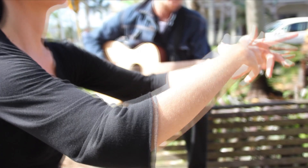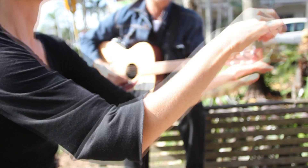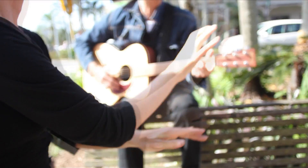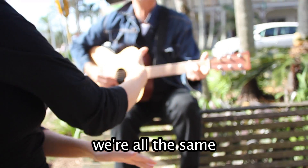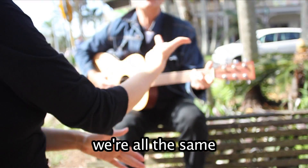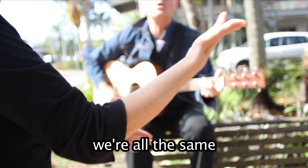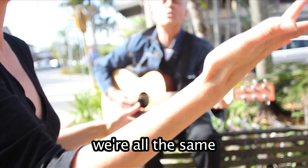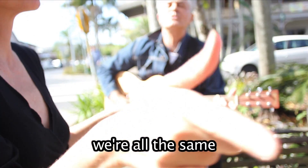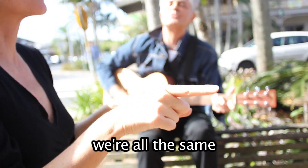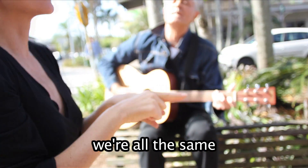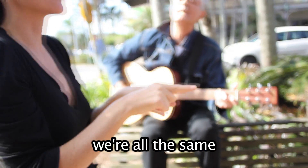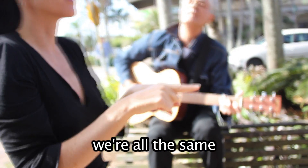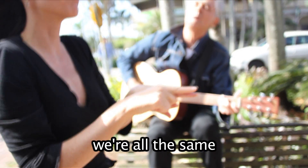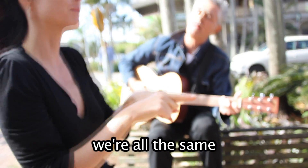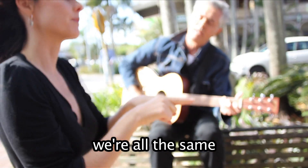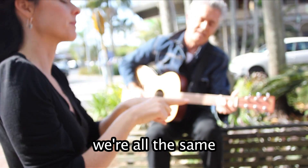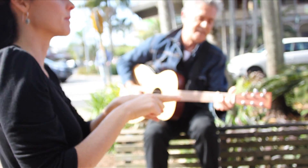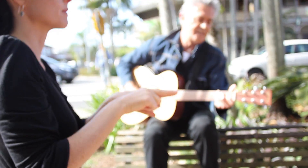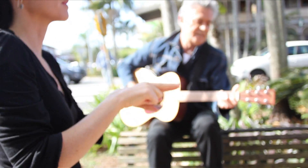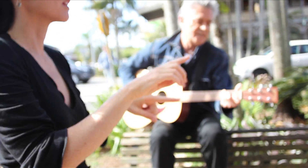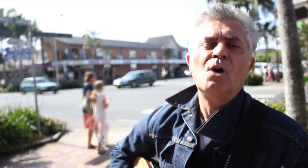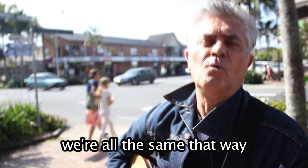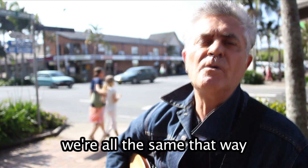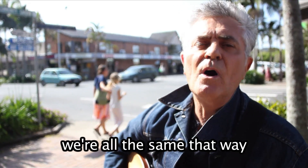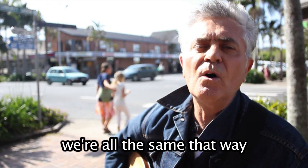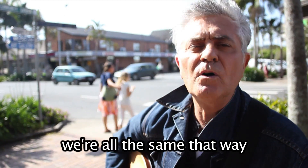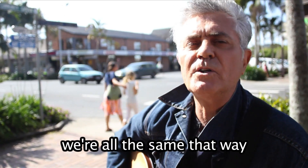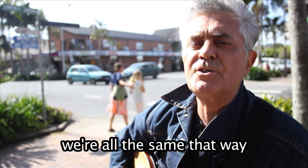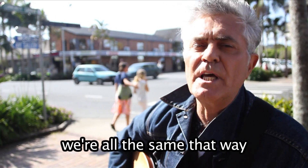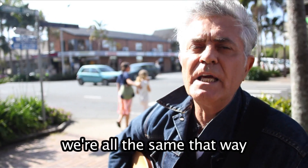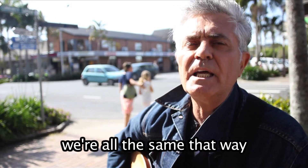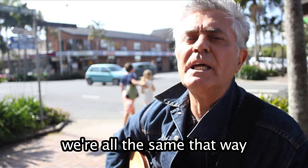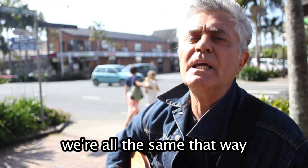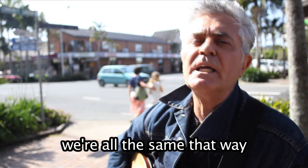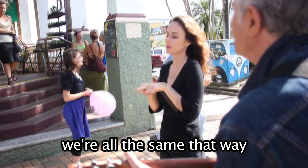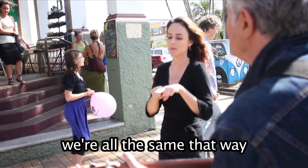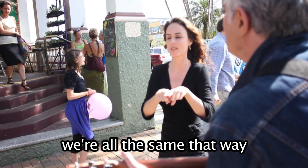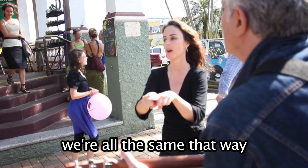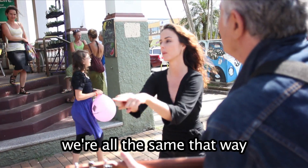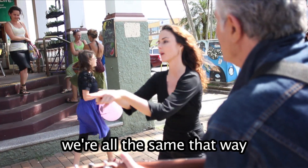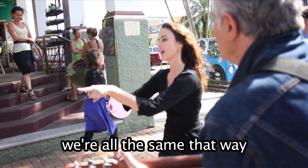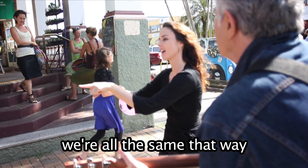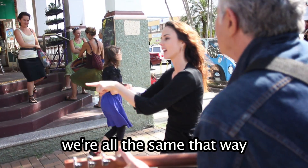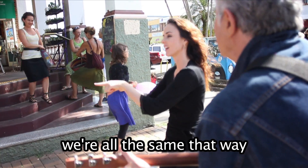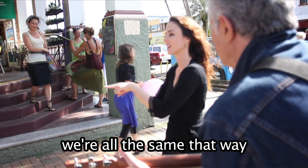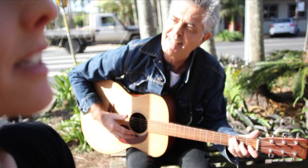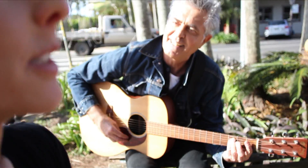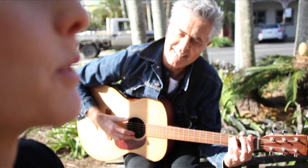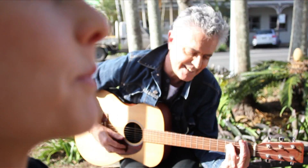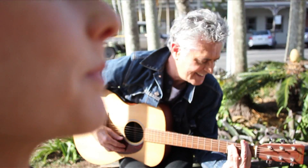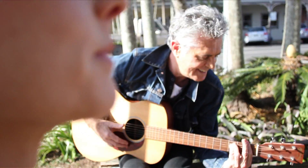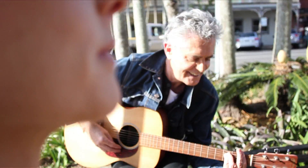we're all the same, we're all the same that way.